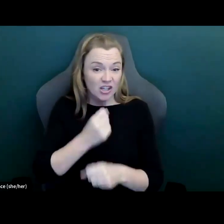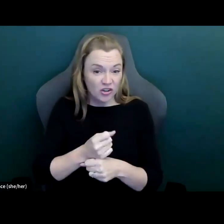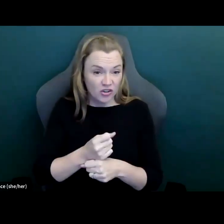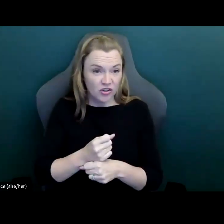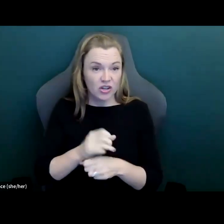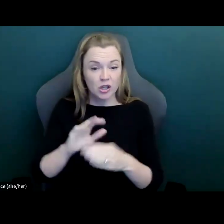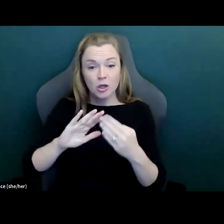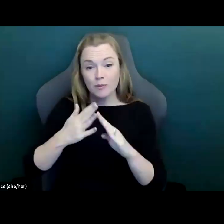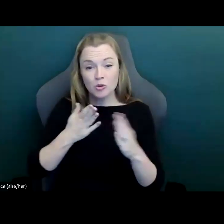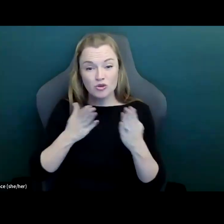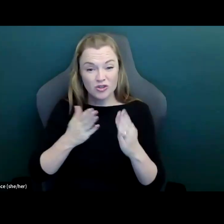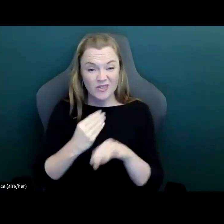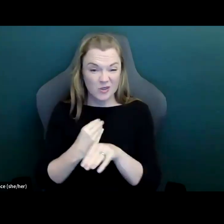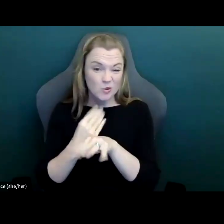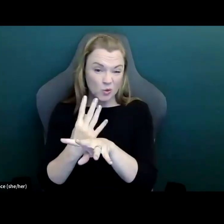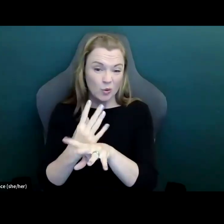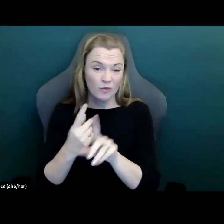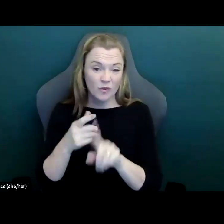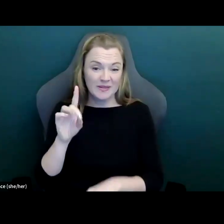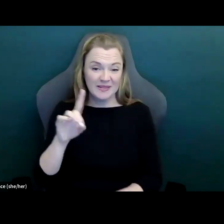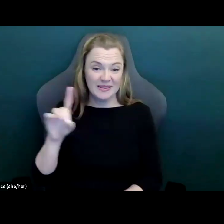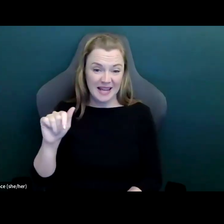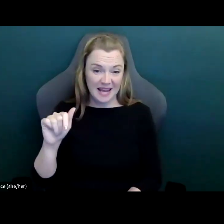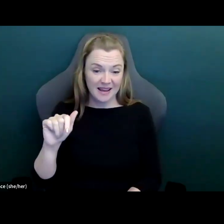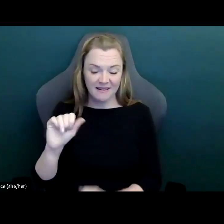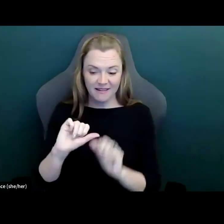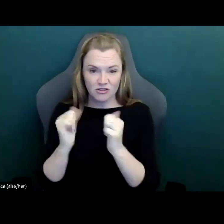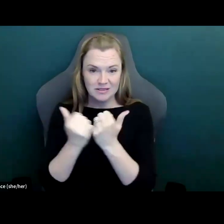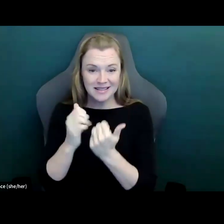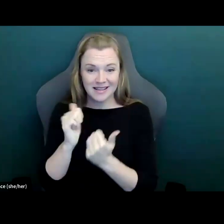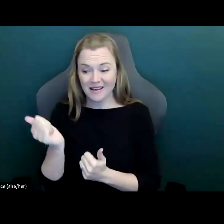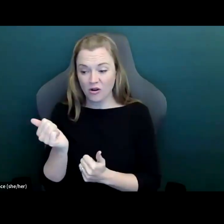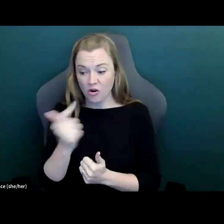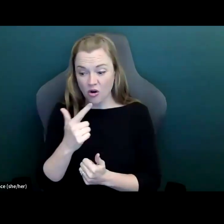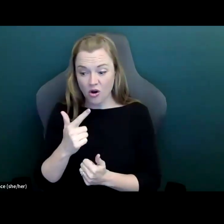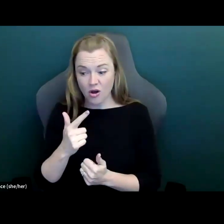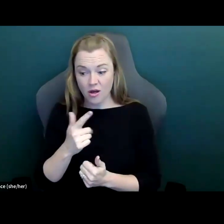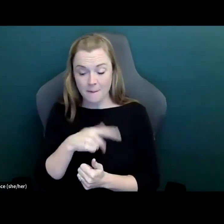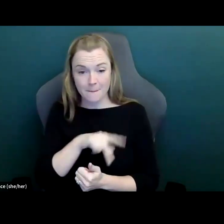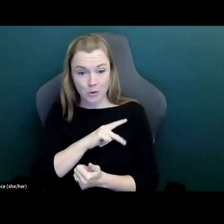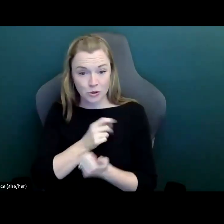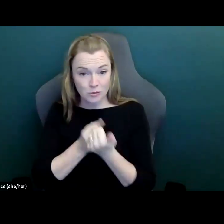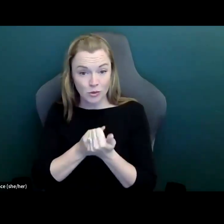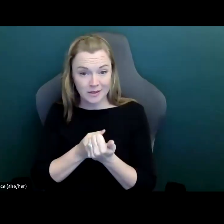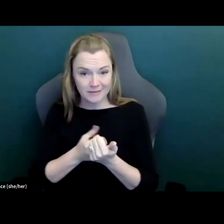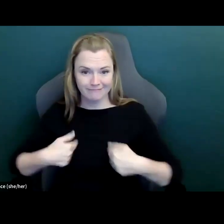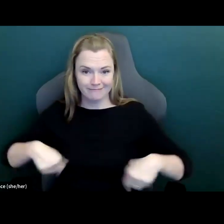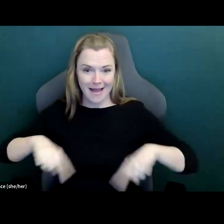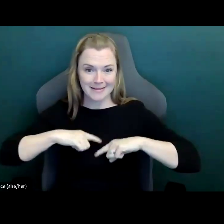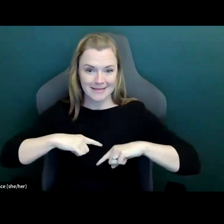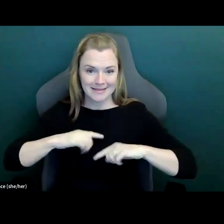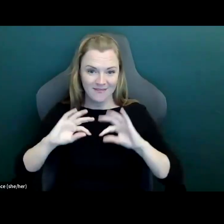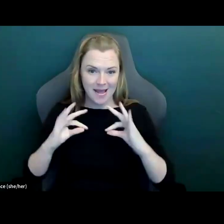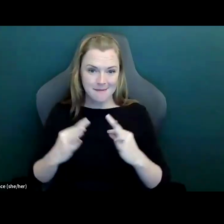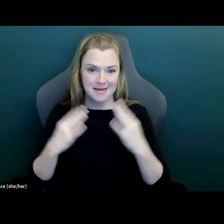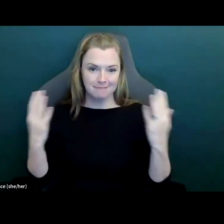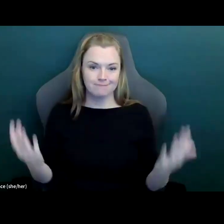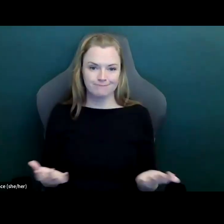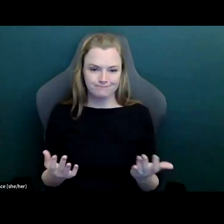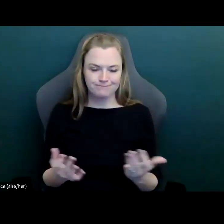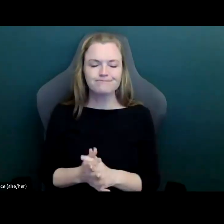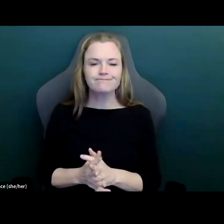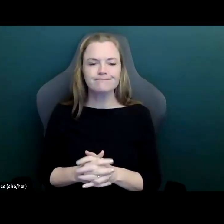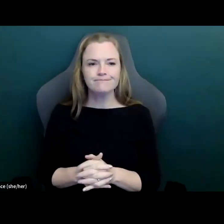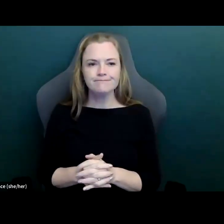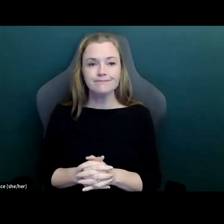Zoom from his DDA agency and all personal supports from his family. And during this time, we